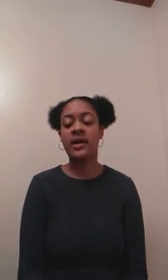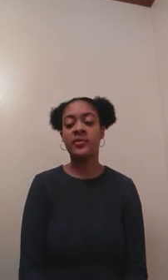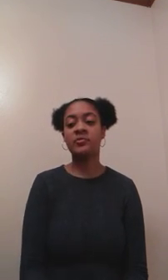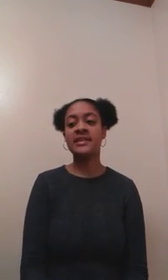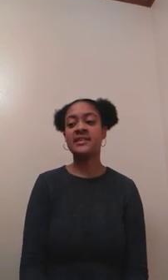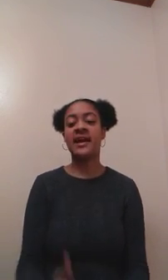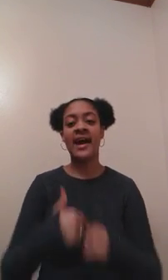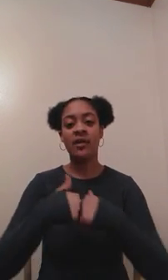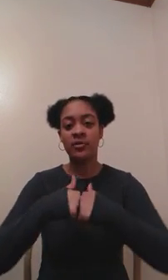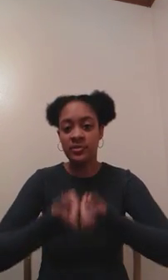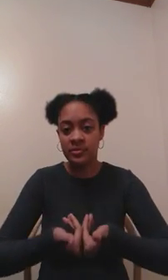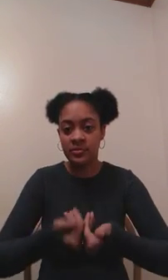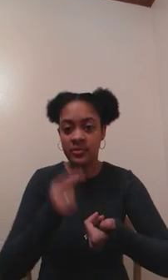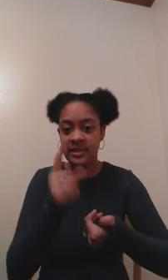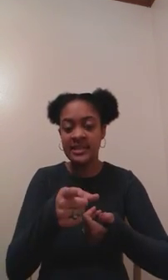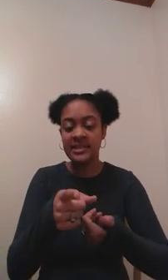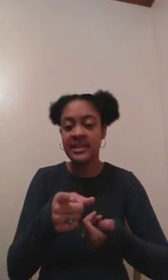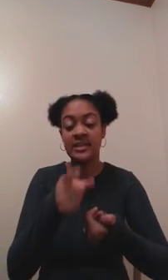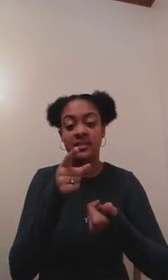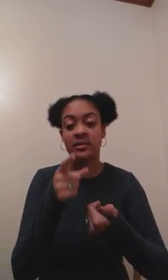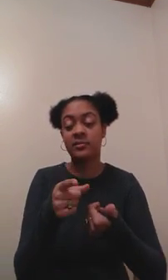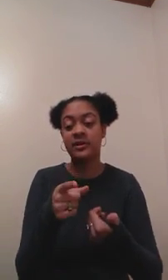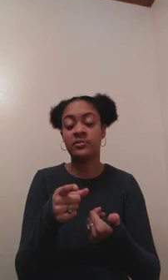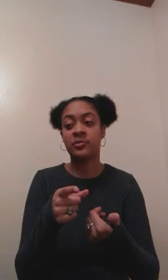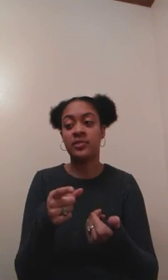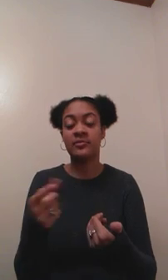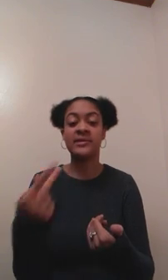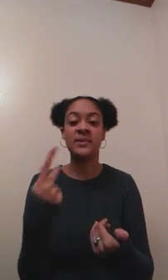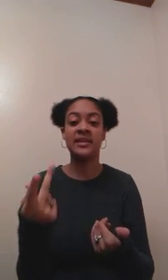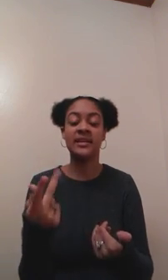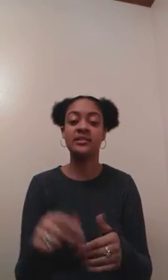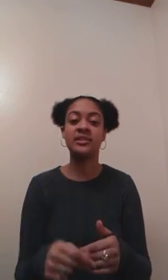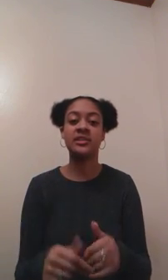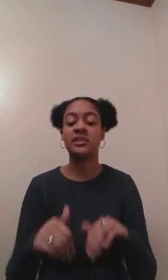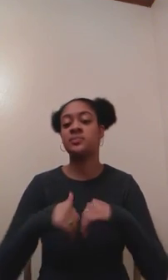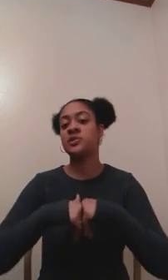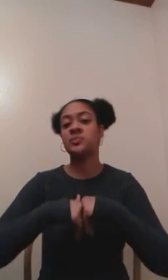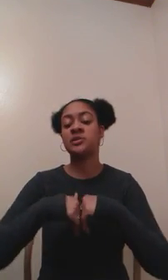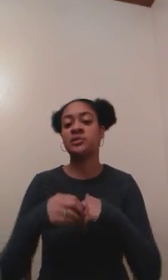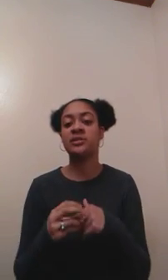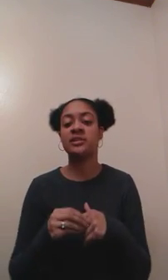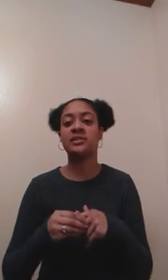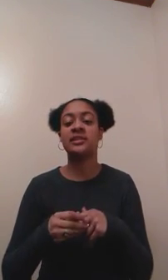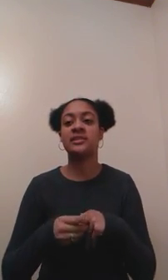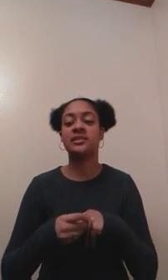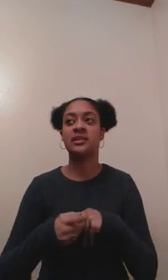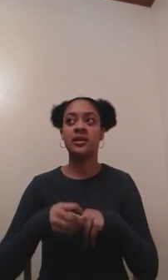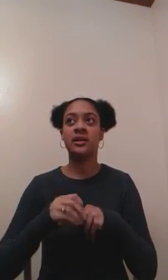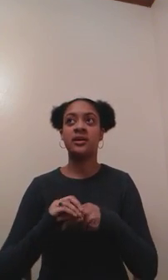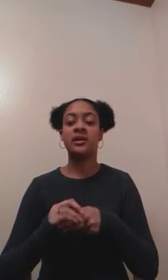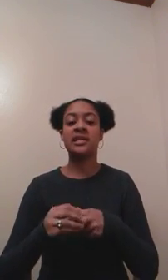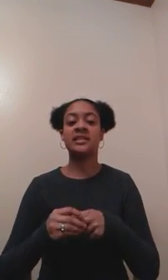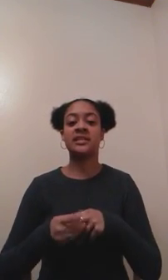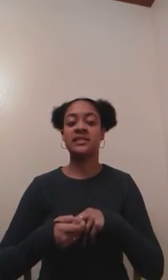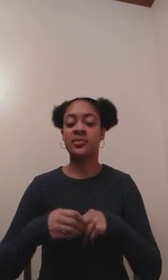Now, the reason how are you is in the correct order that we speak in English is just simply because it's an exception